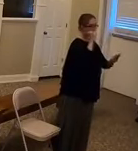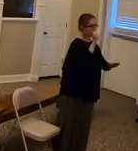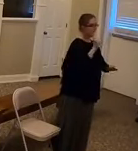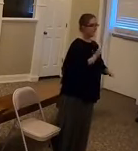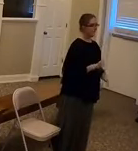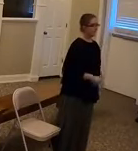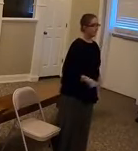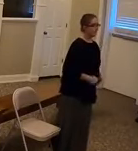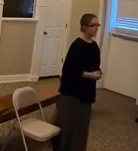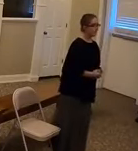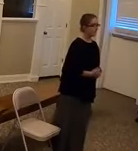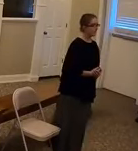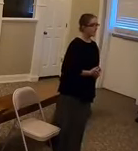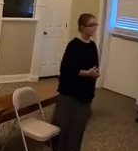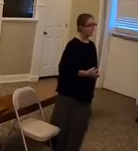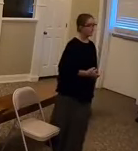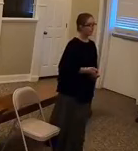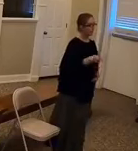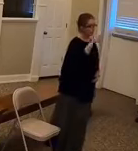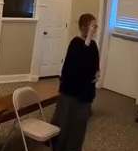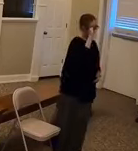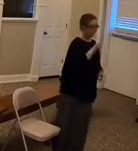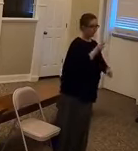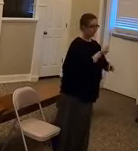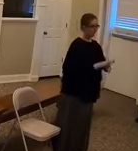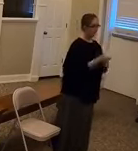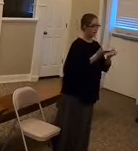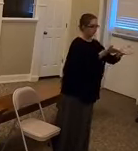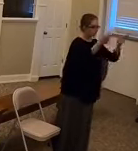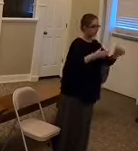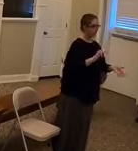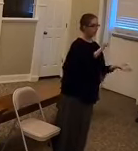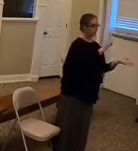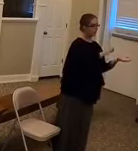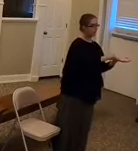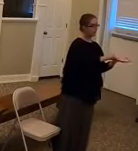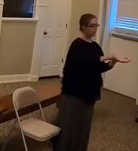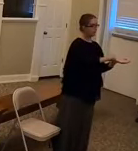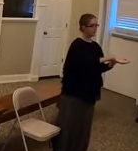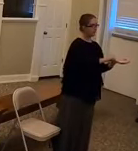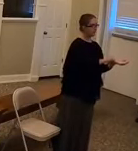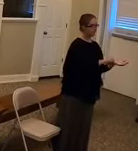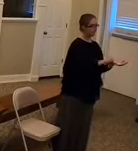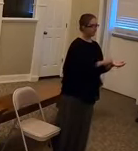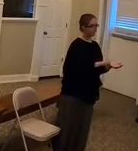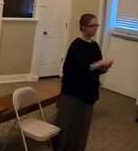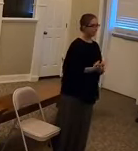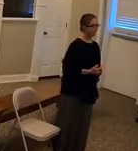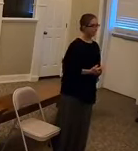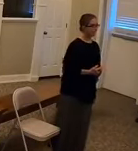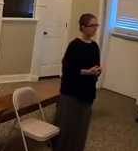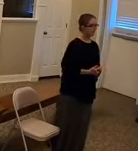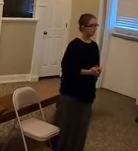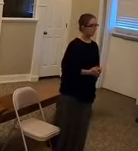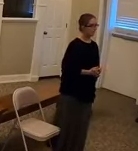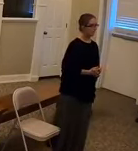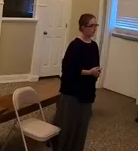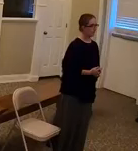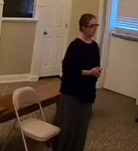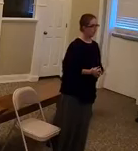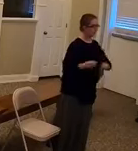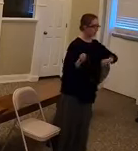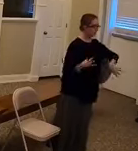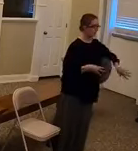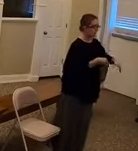behind this, his caretaker, his nurse, as it were,